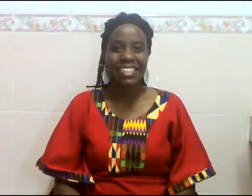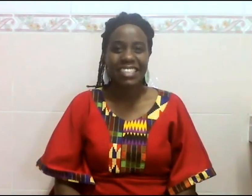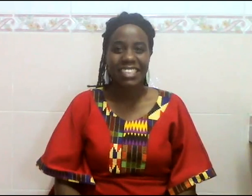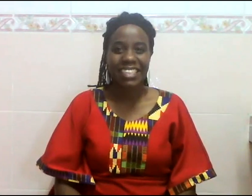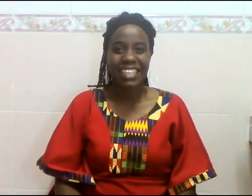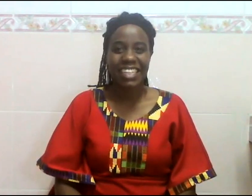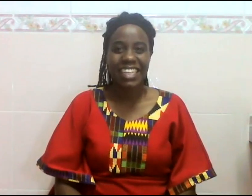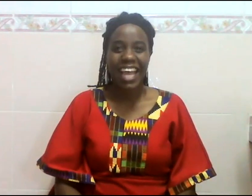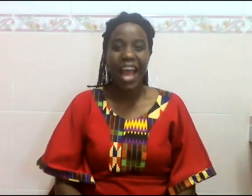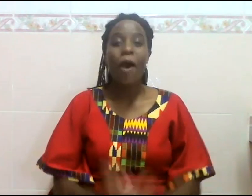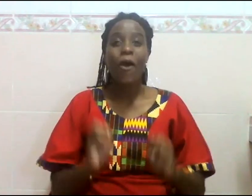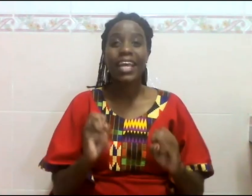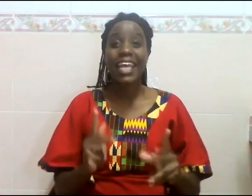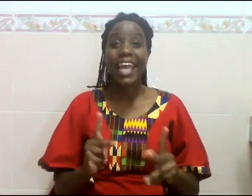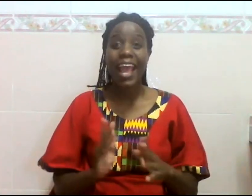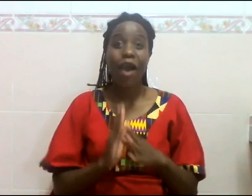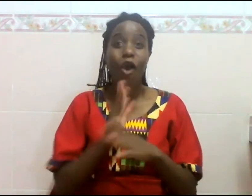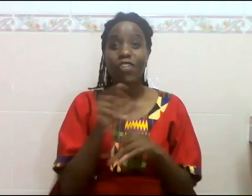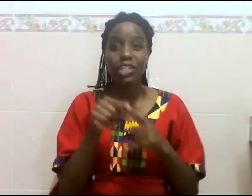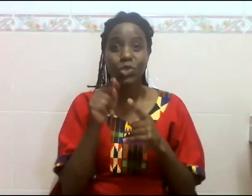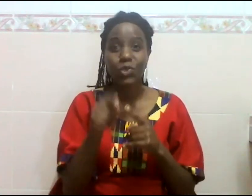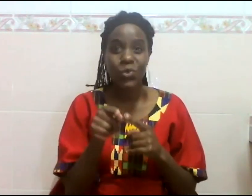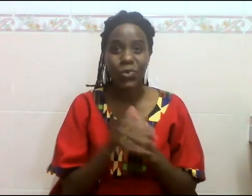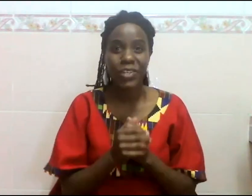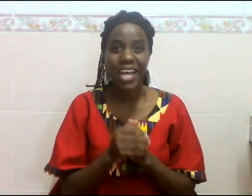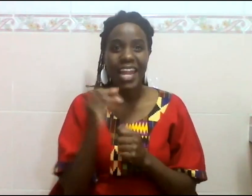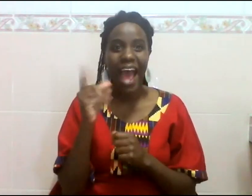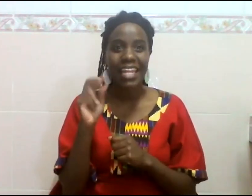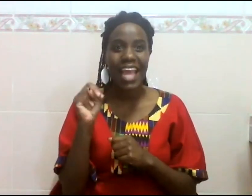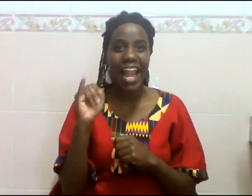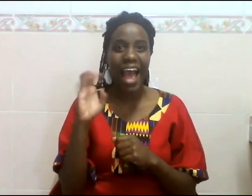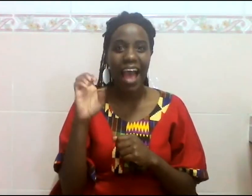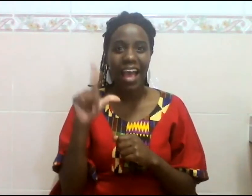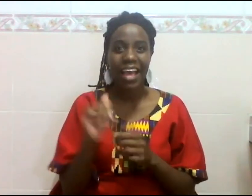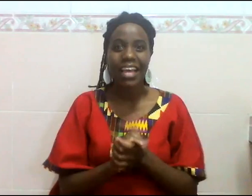Sorry. Over to you, Daniella. I always trouble sharing my screen.